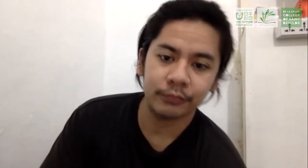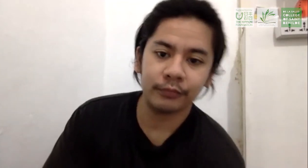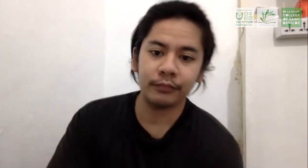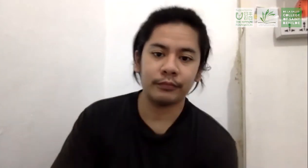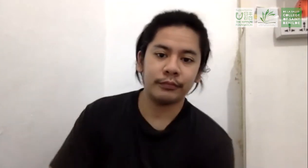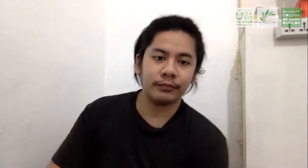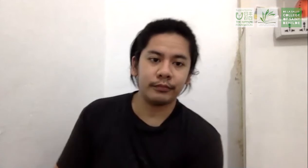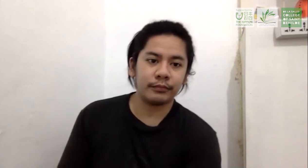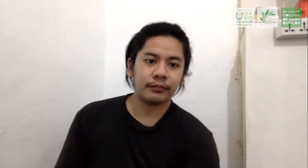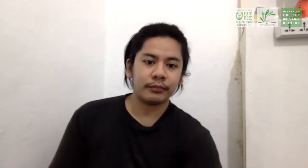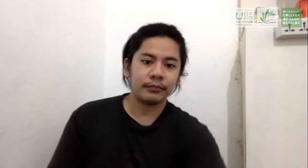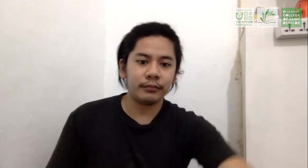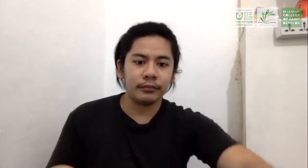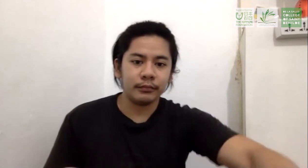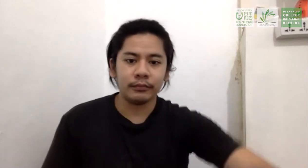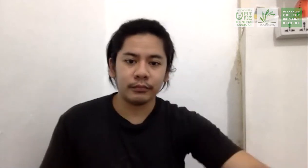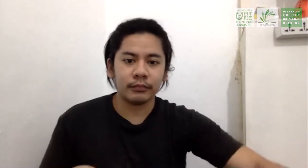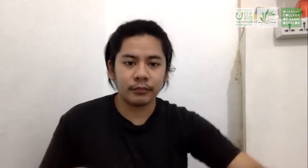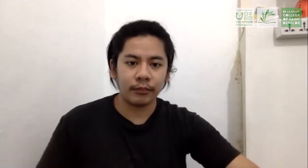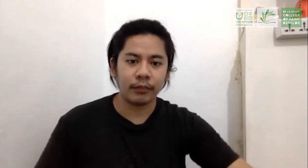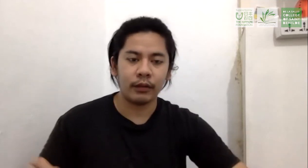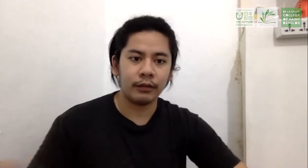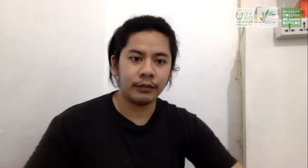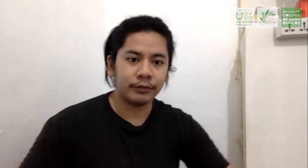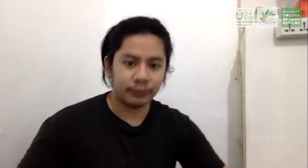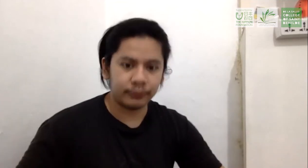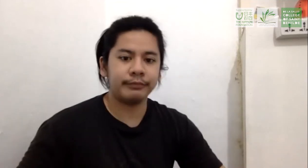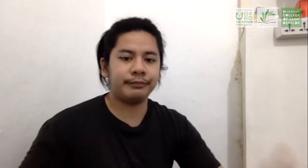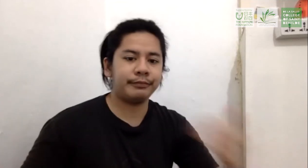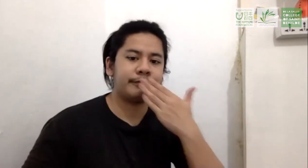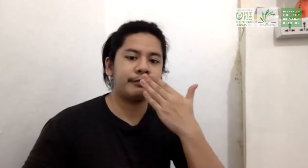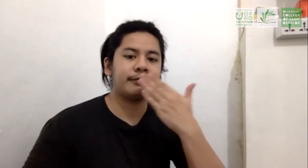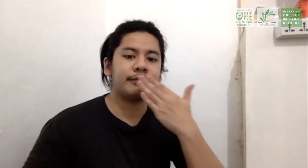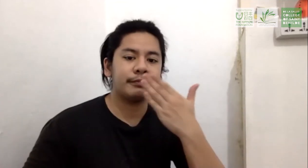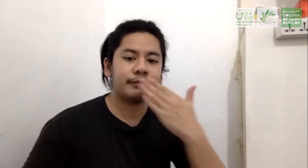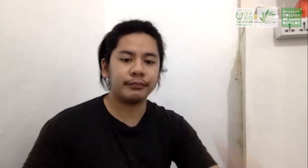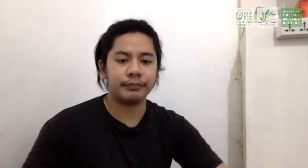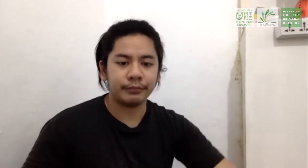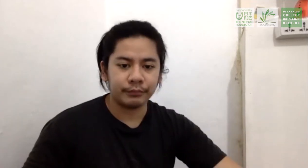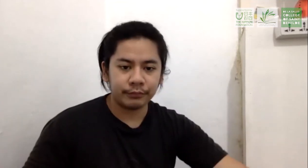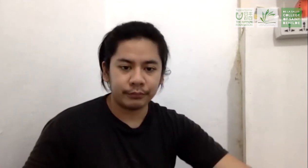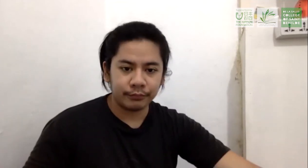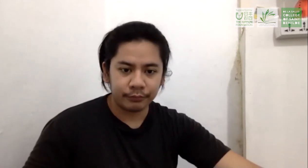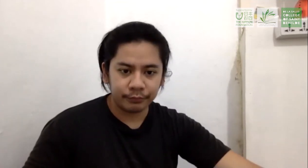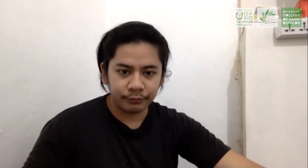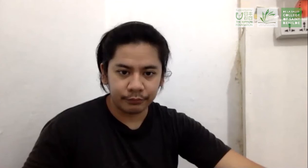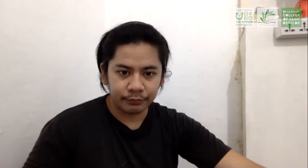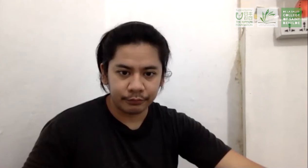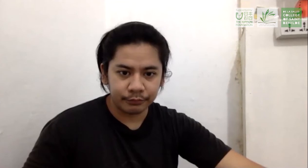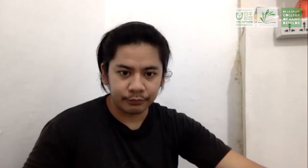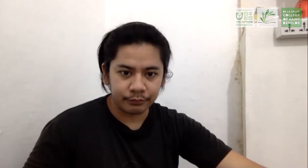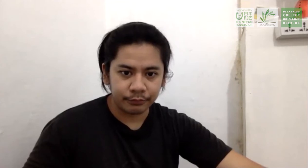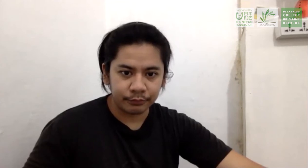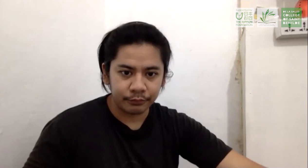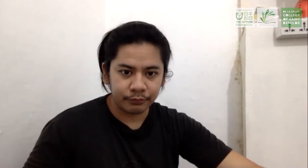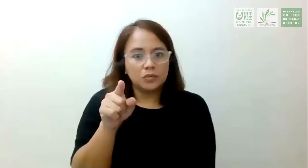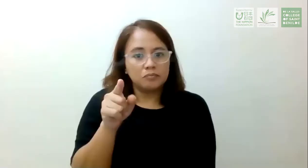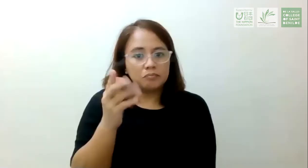regarding lesson 4. Sure, sure. And, you know, you may do lesson 7 and then come back and